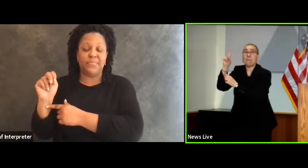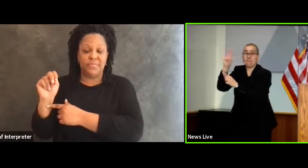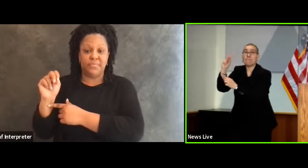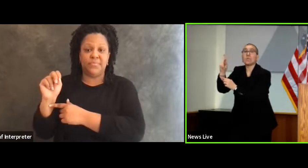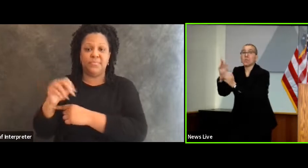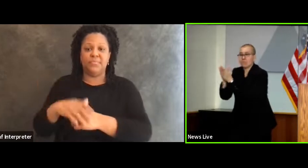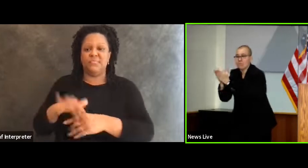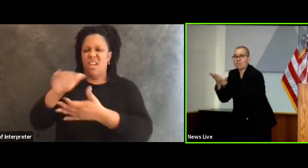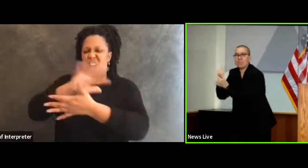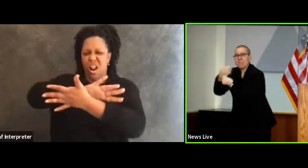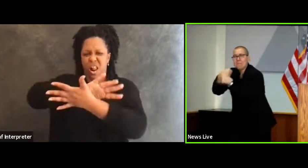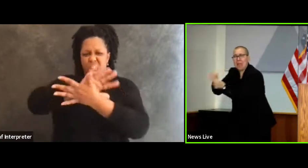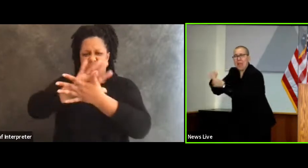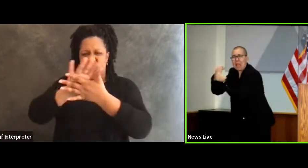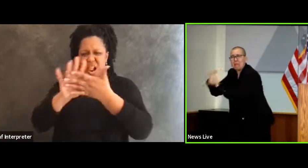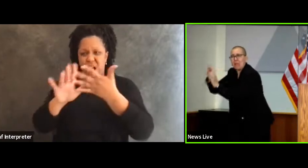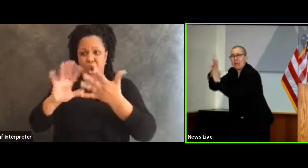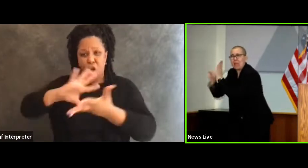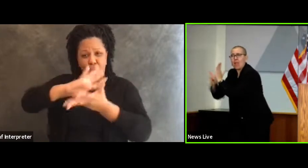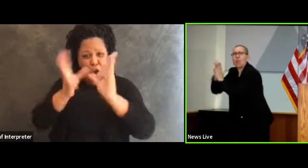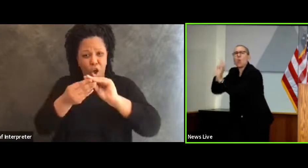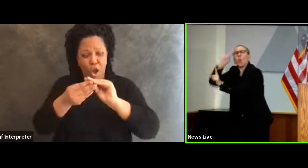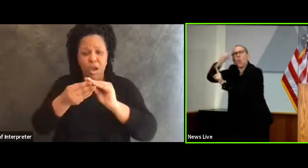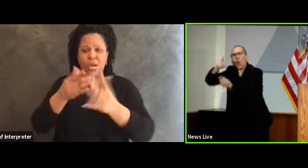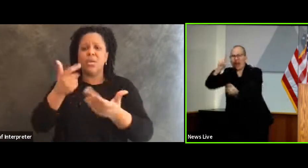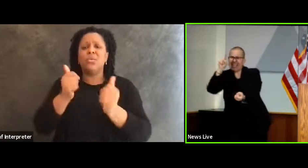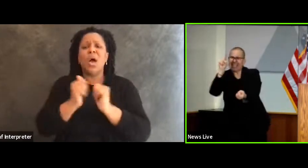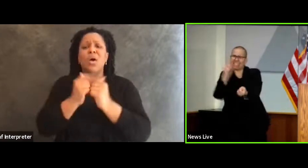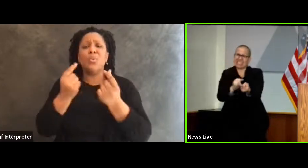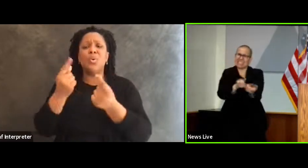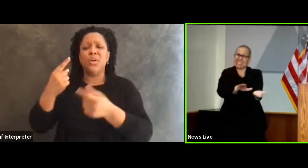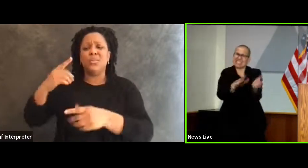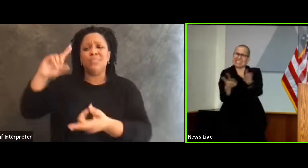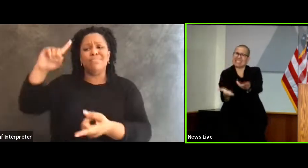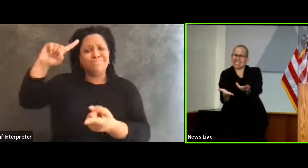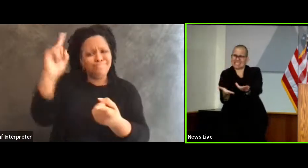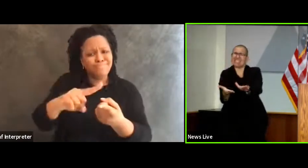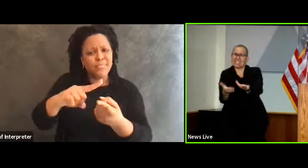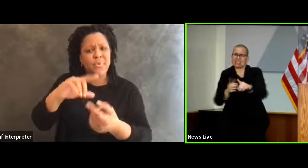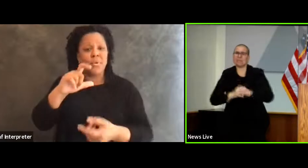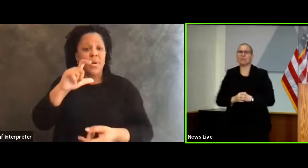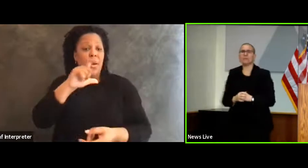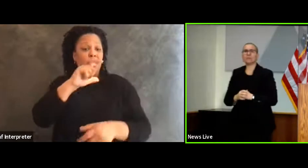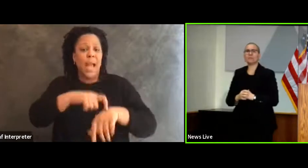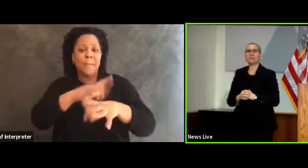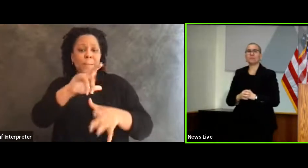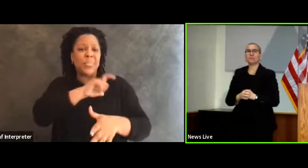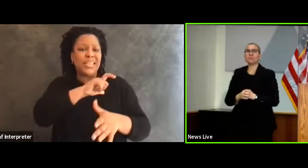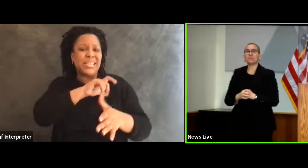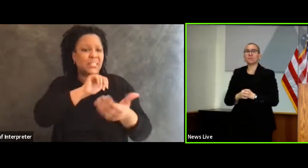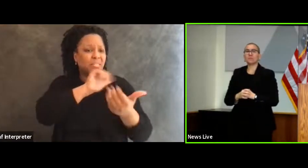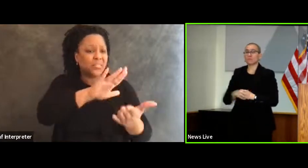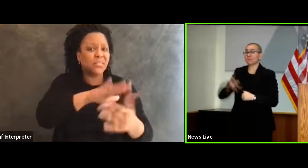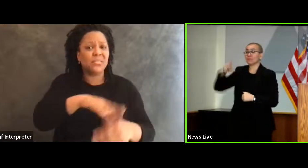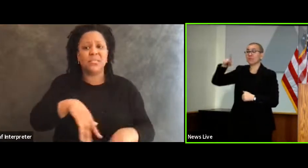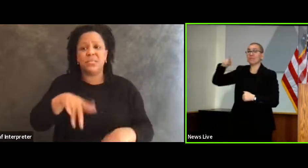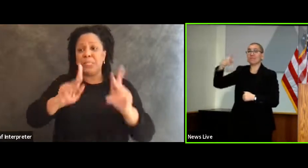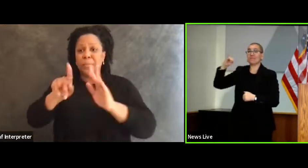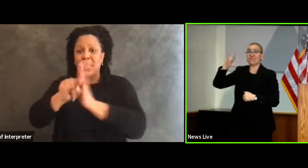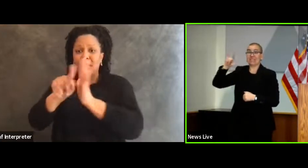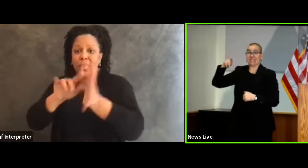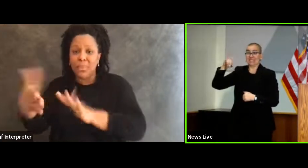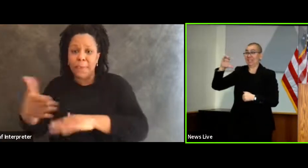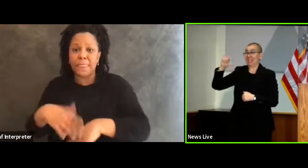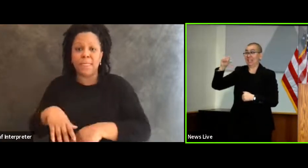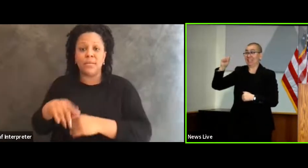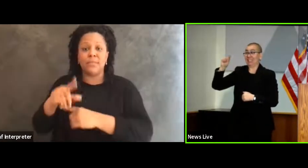encounters between police and communities of color. When Philando Castile lost his life in 2016, it was a